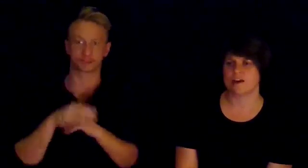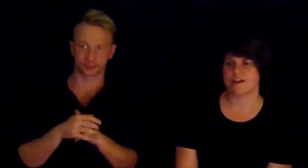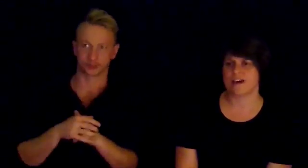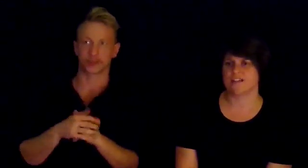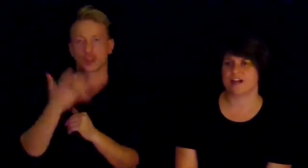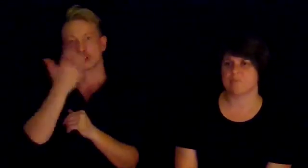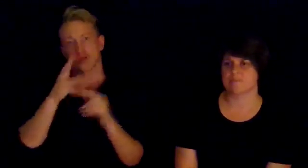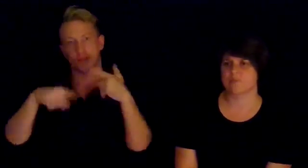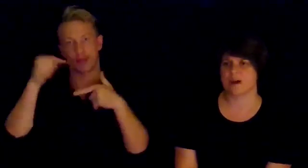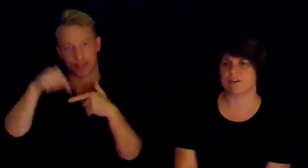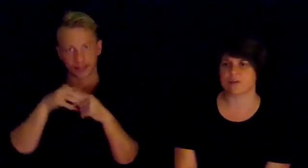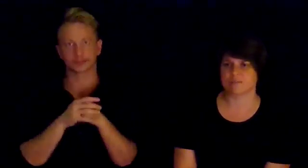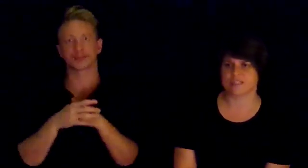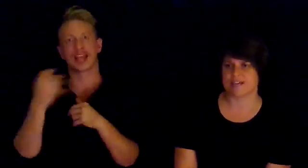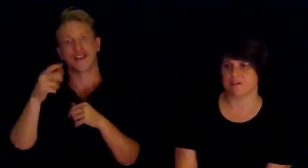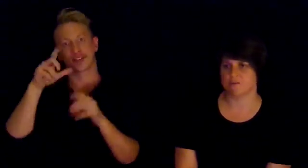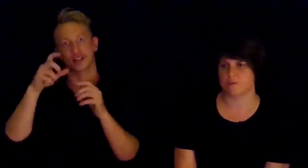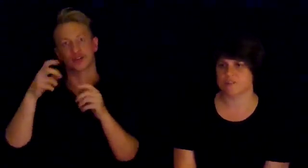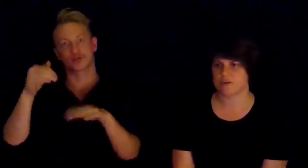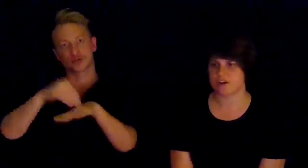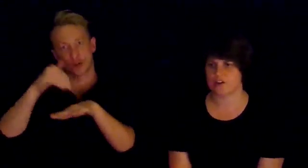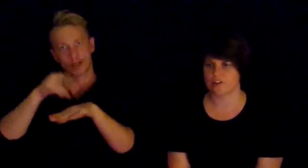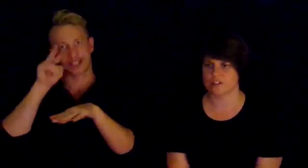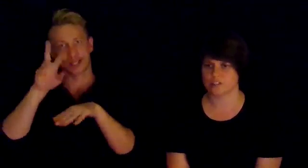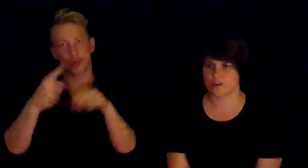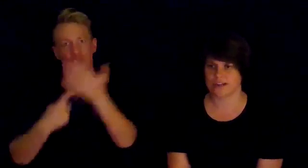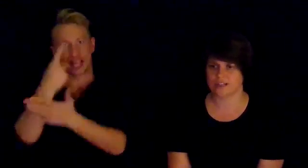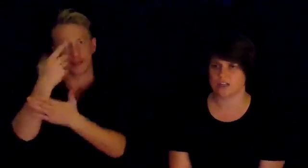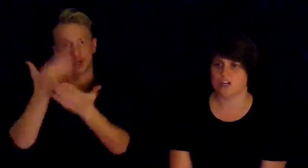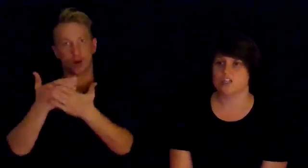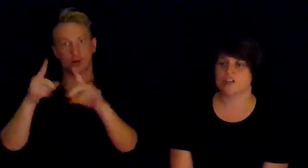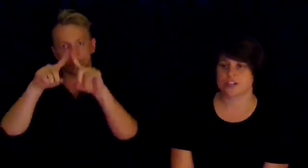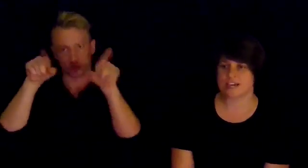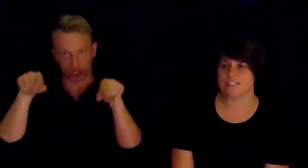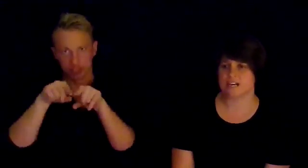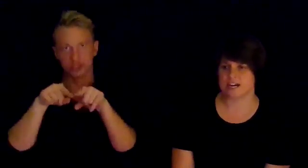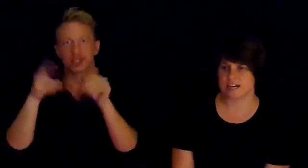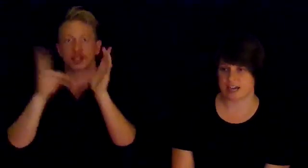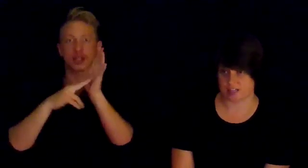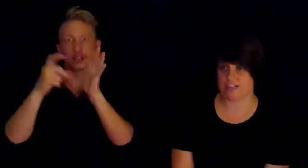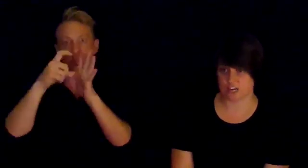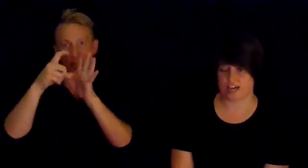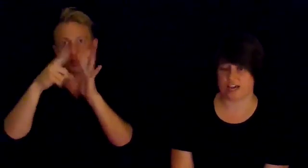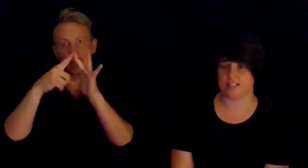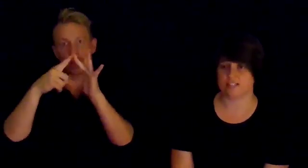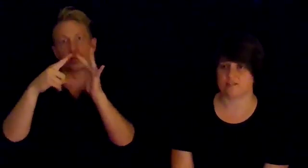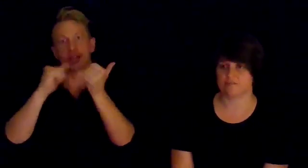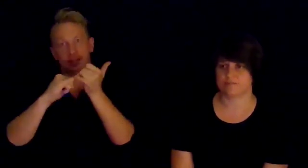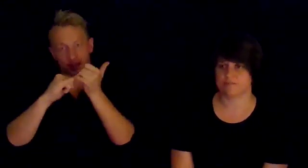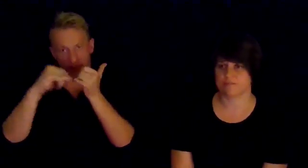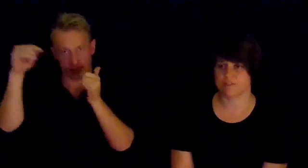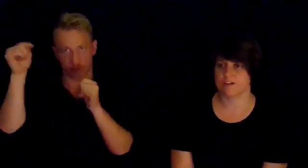Okay, sorry about that. We're having trouble seeing what was going on the screen. So the